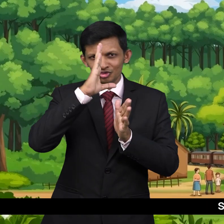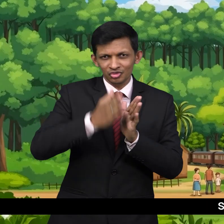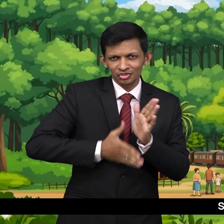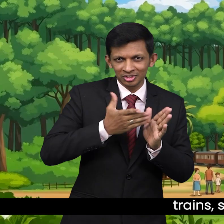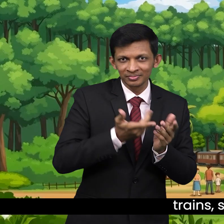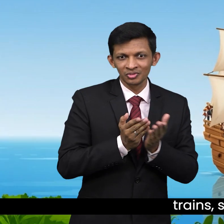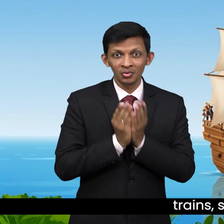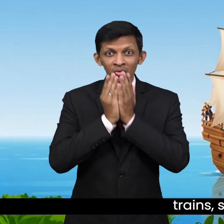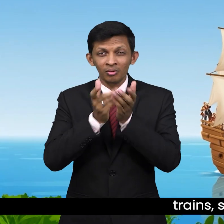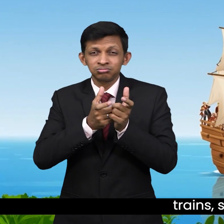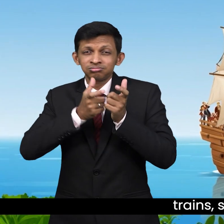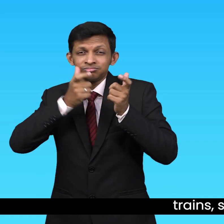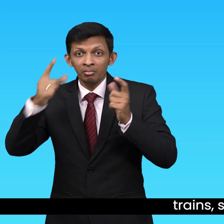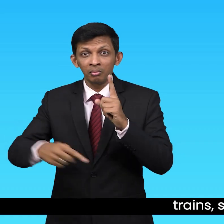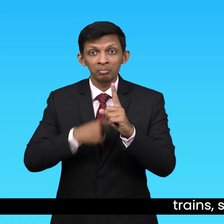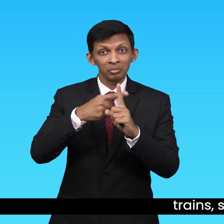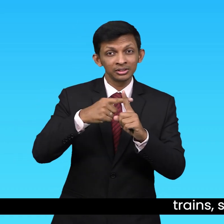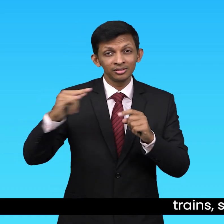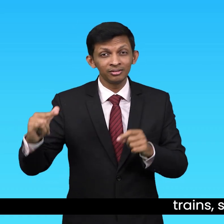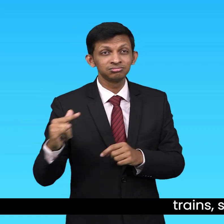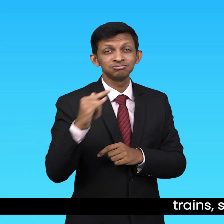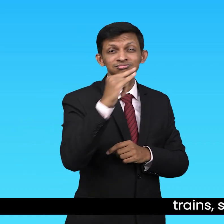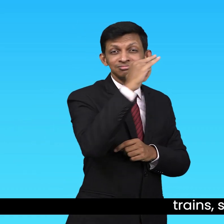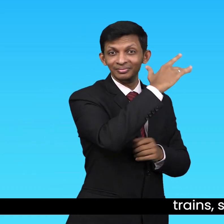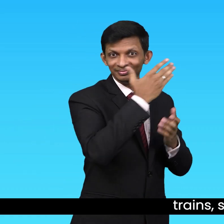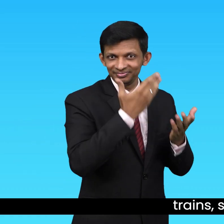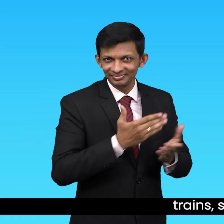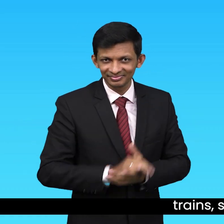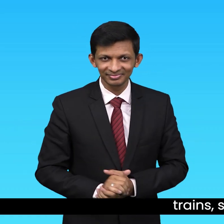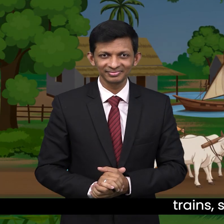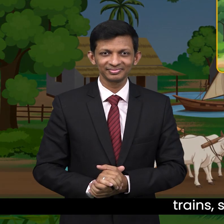buses, trains, ships, and airplanes.